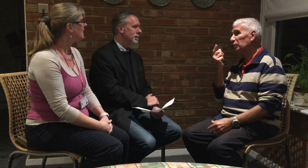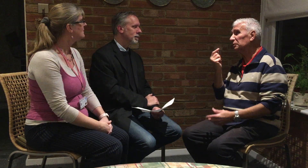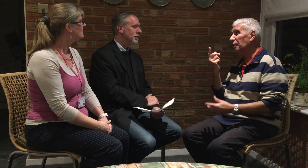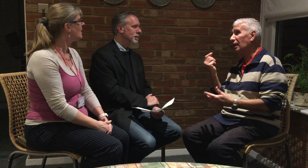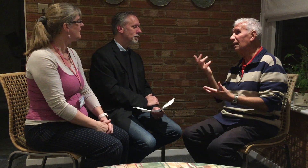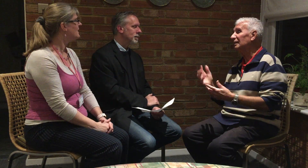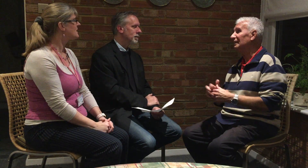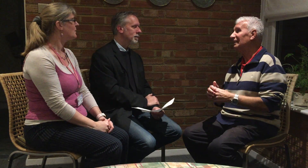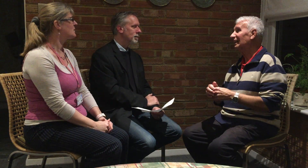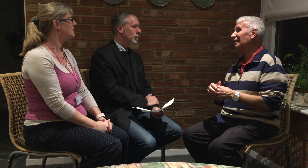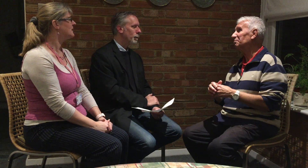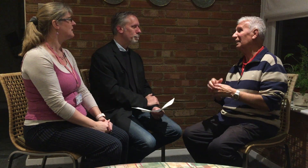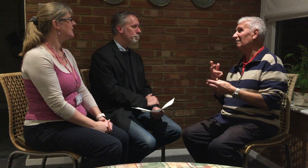I think that's a possibility.